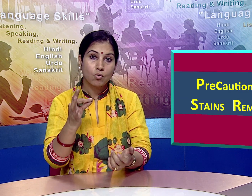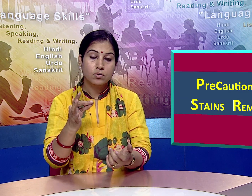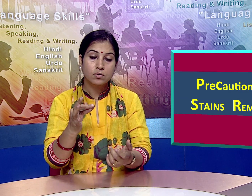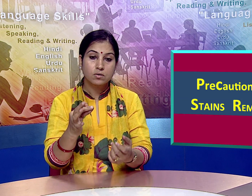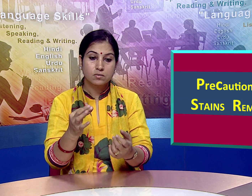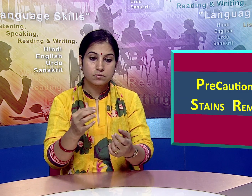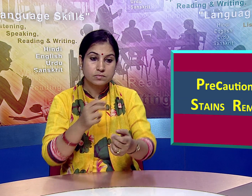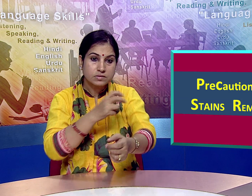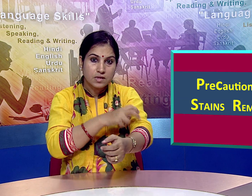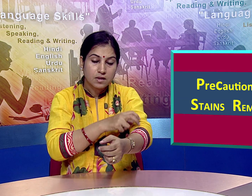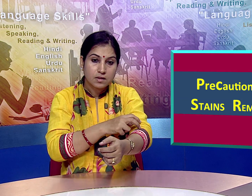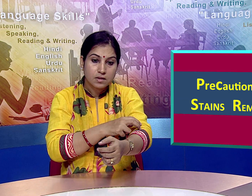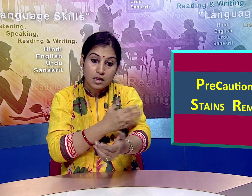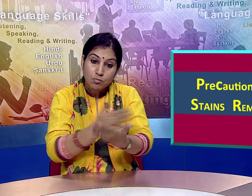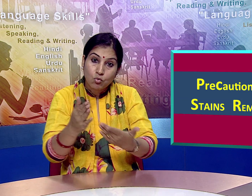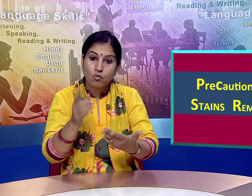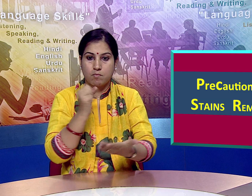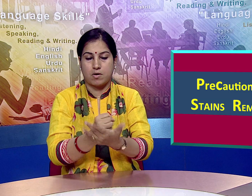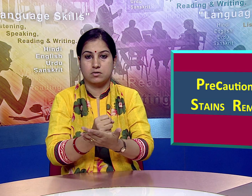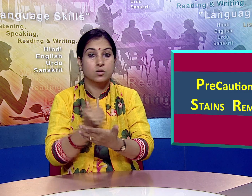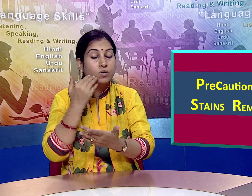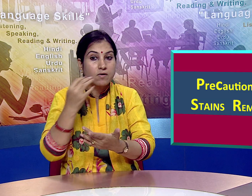remove the stain when it is fresh.